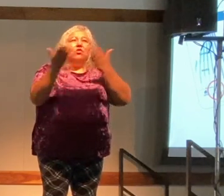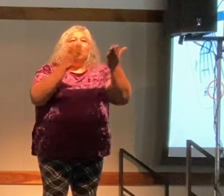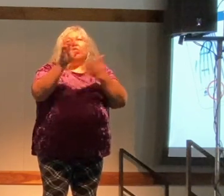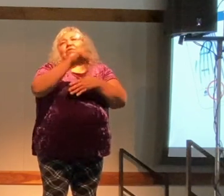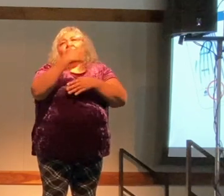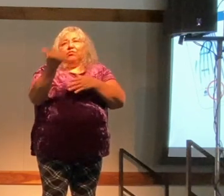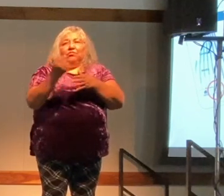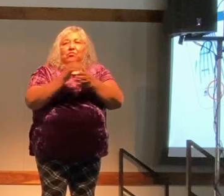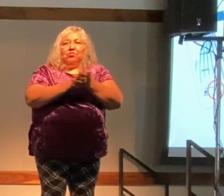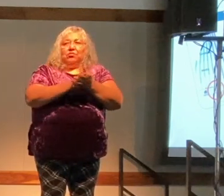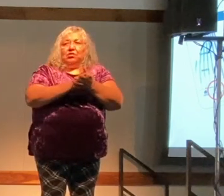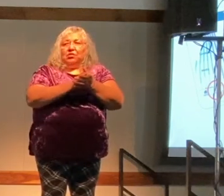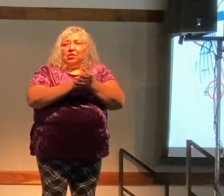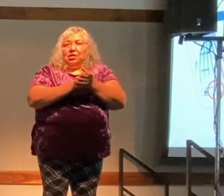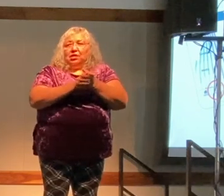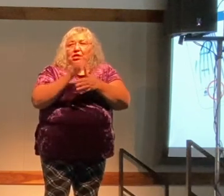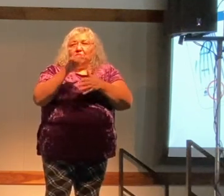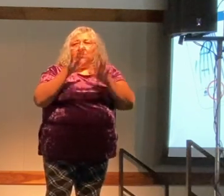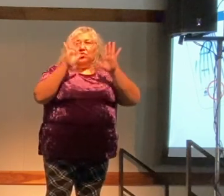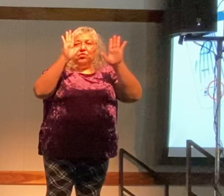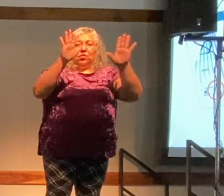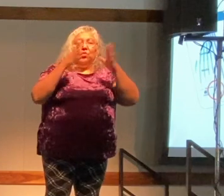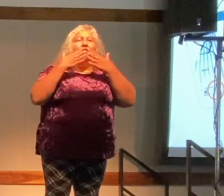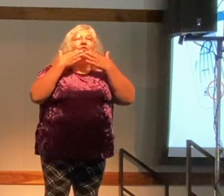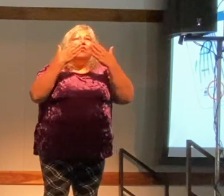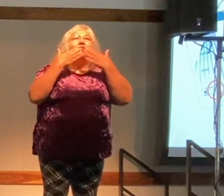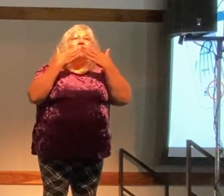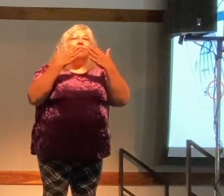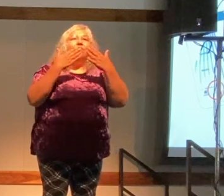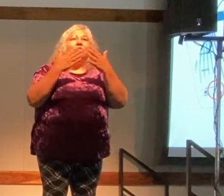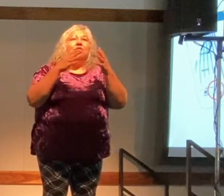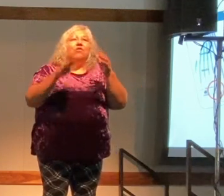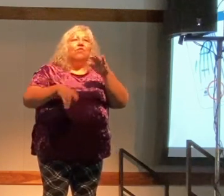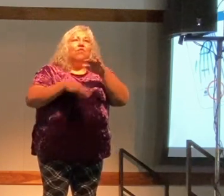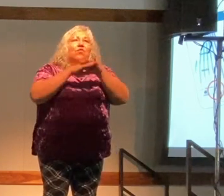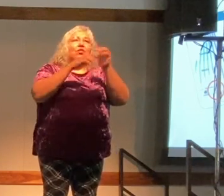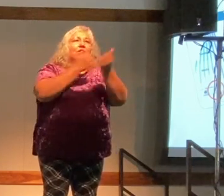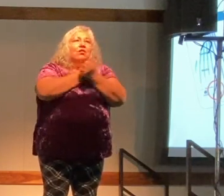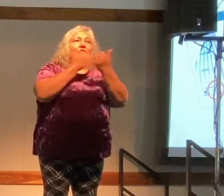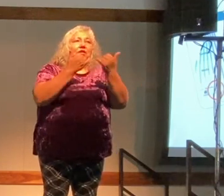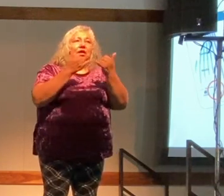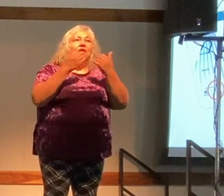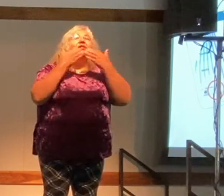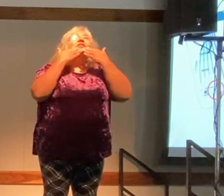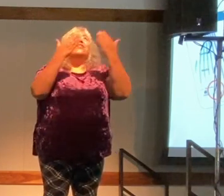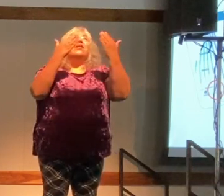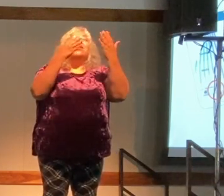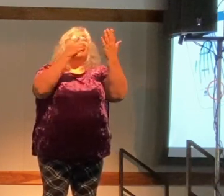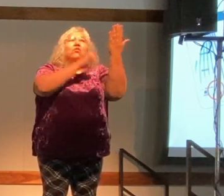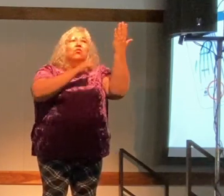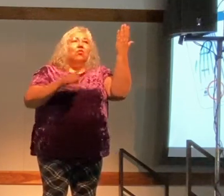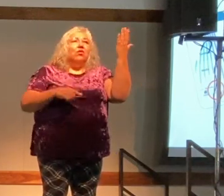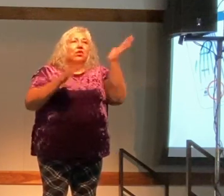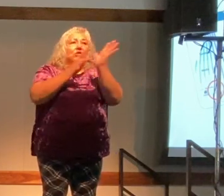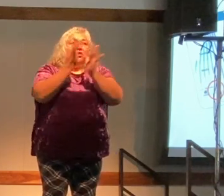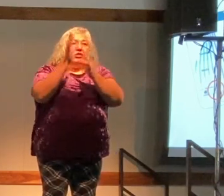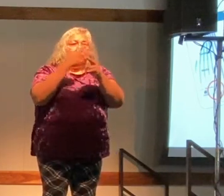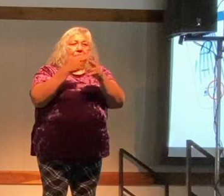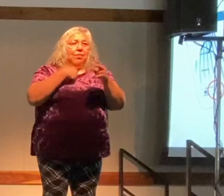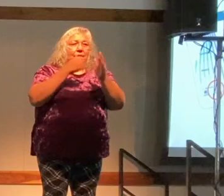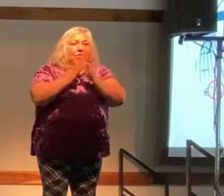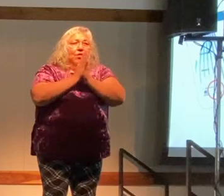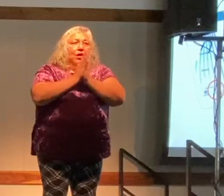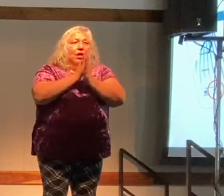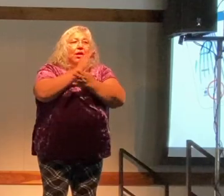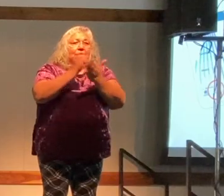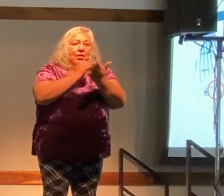others. It's just so grateful, so filled with love today. In Jesus' name I pray.